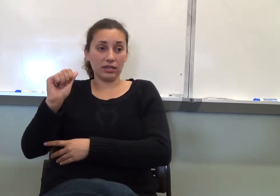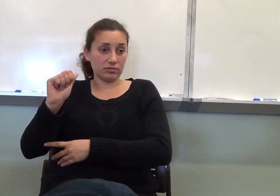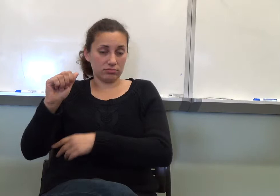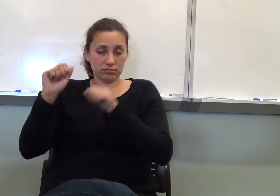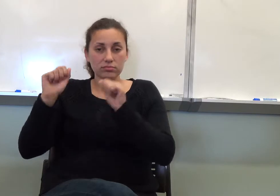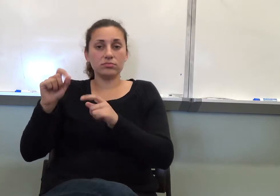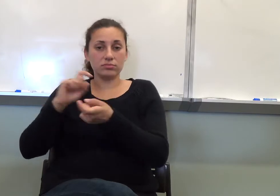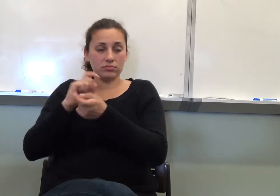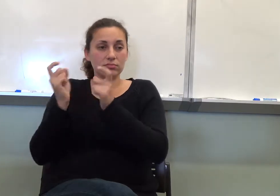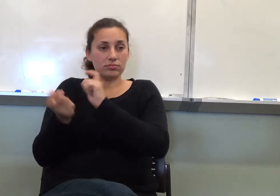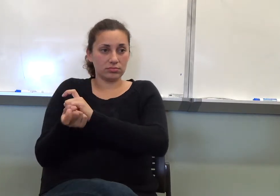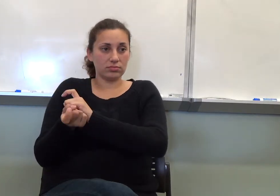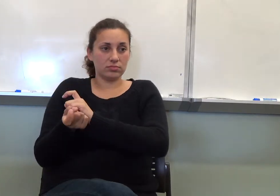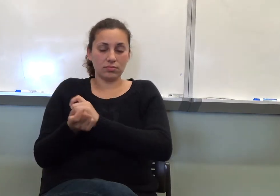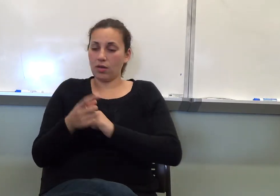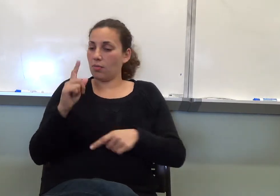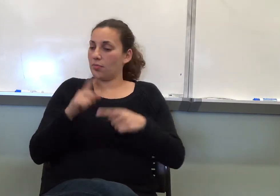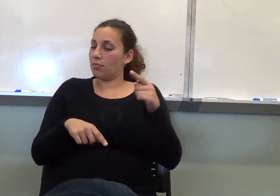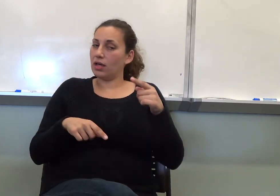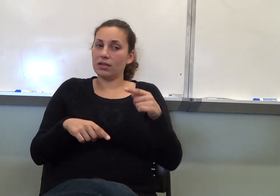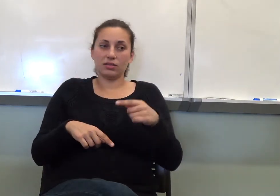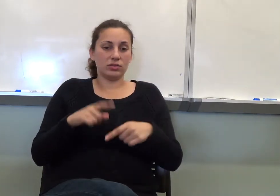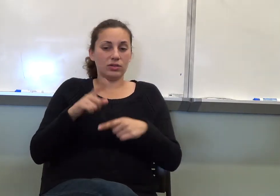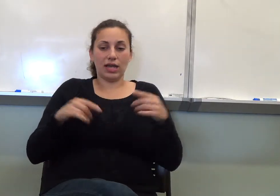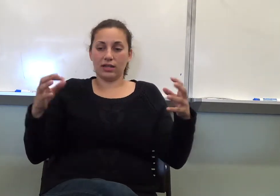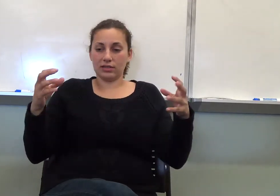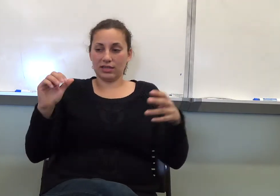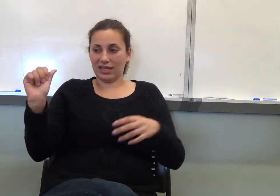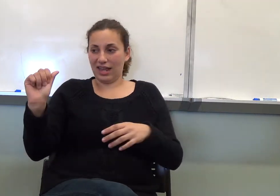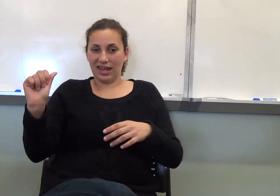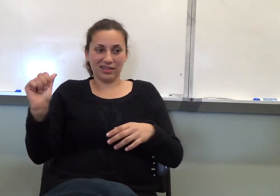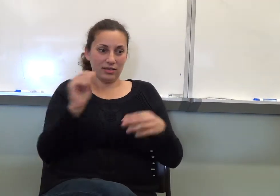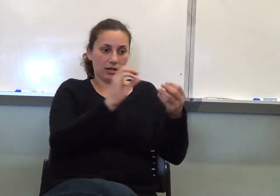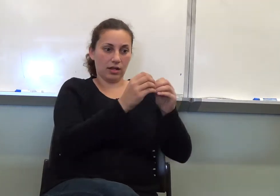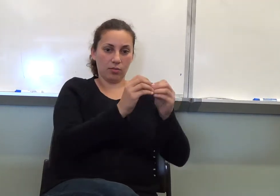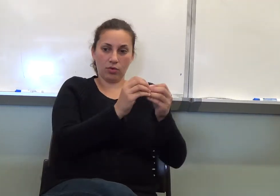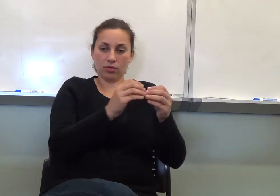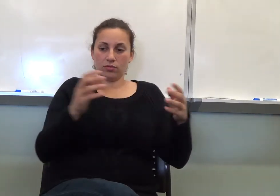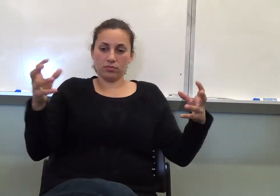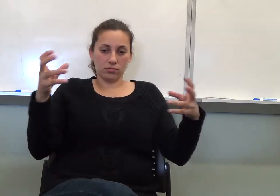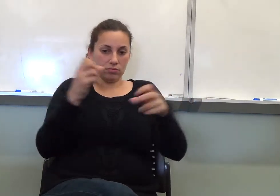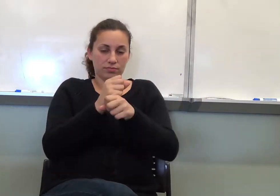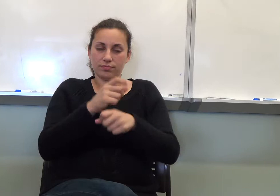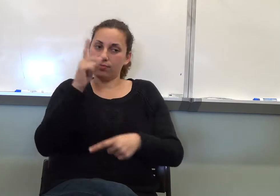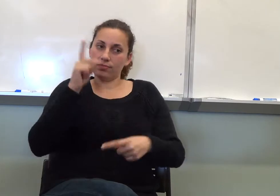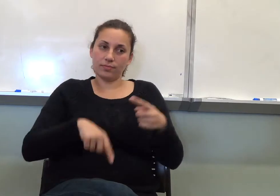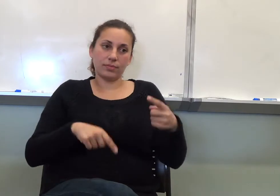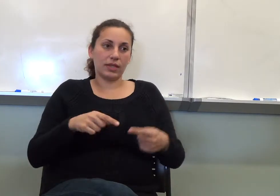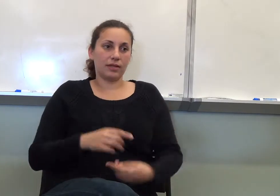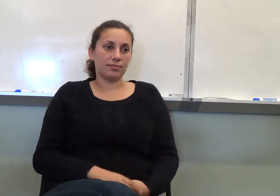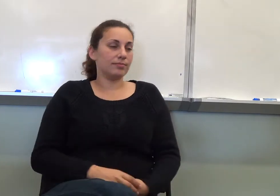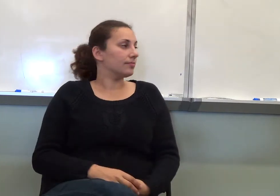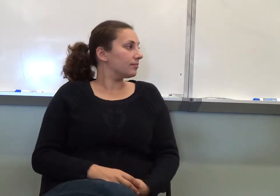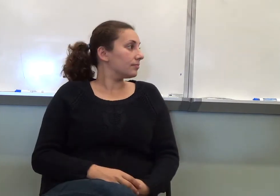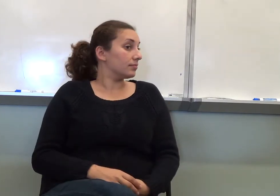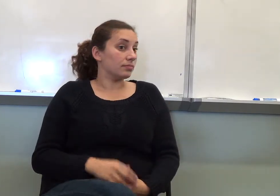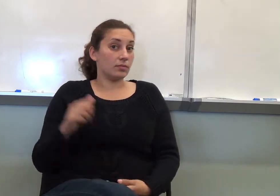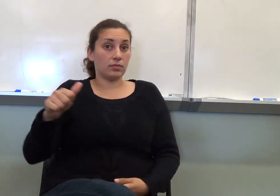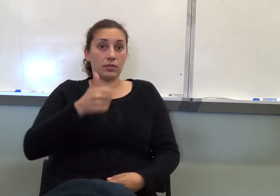that's why those two can't be combined. That's why we're done at that point. Okay, any others? Can